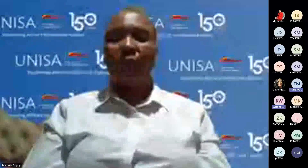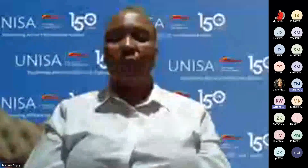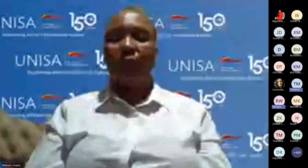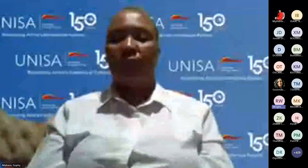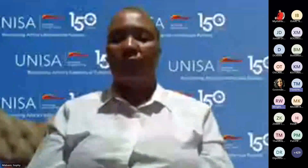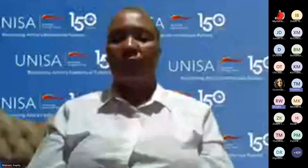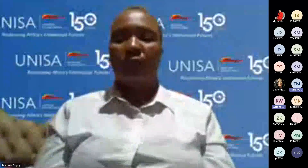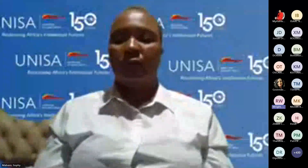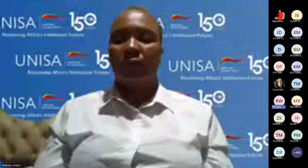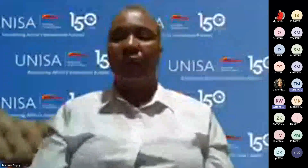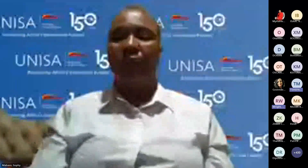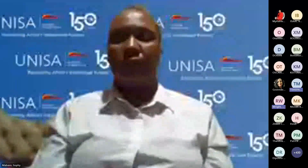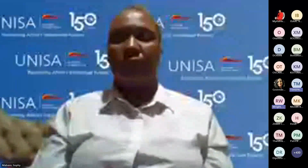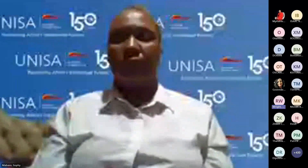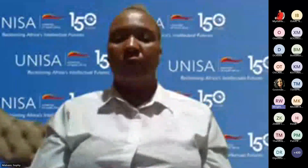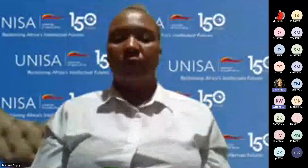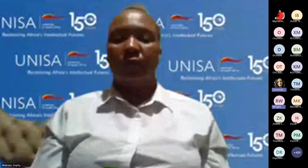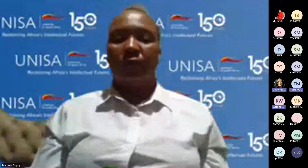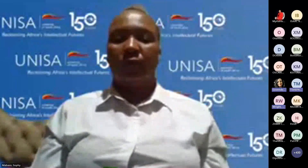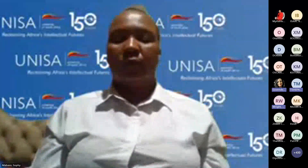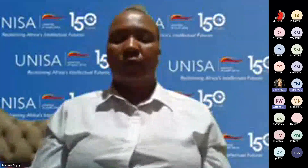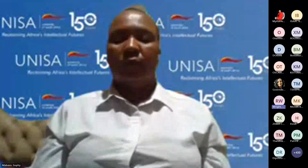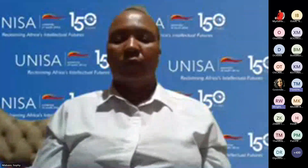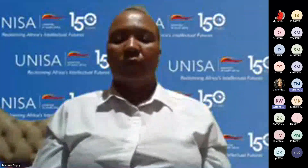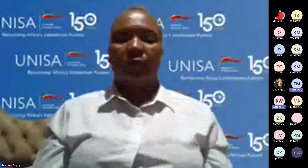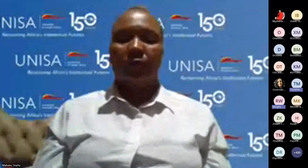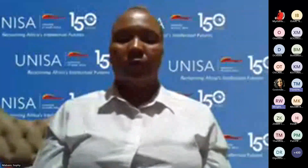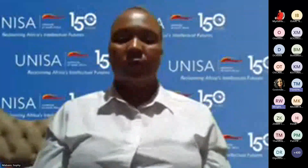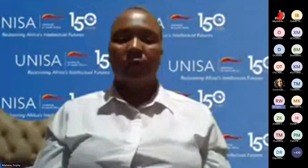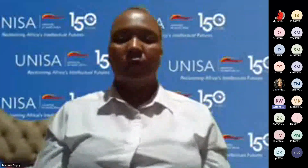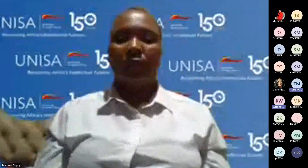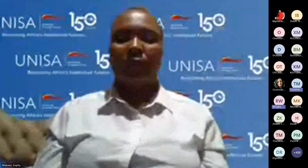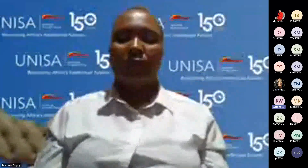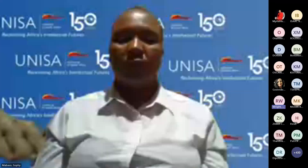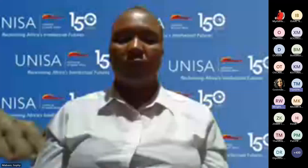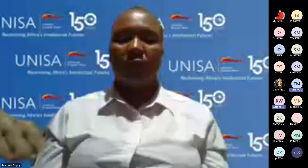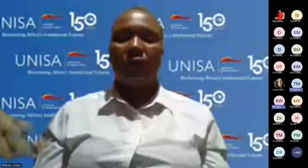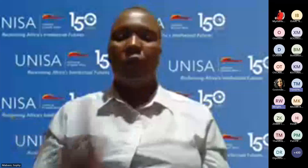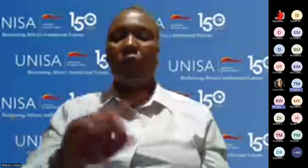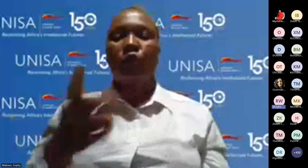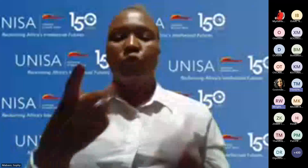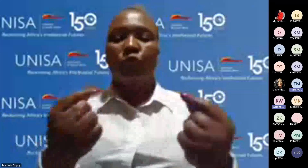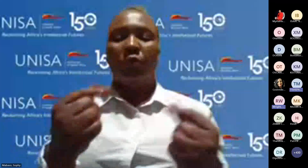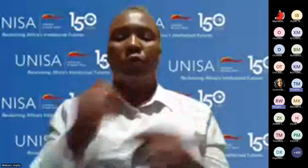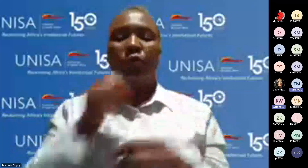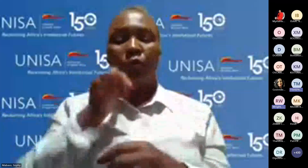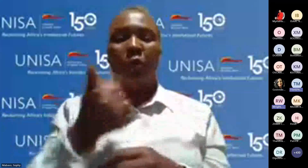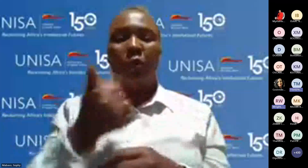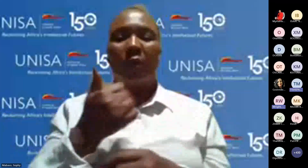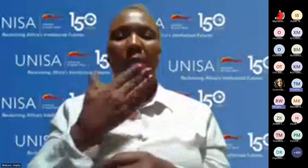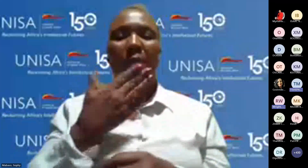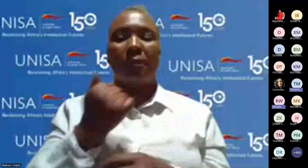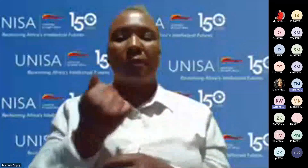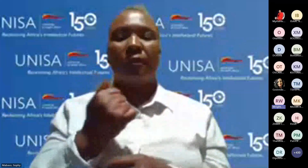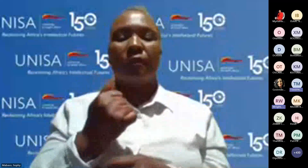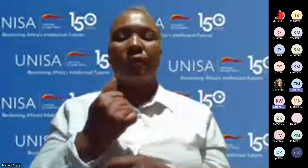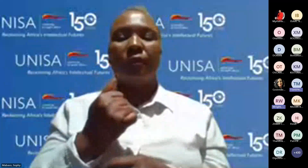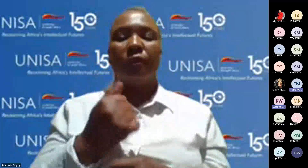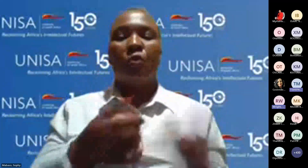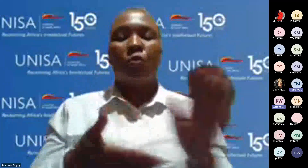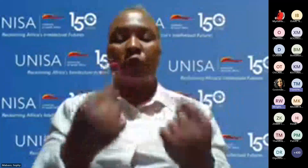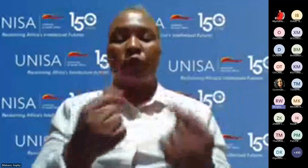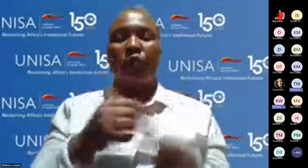Yeah, Doctor, I can't answer that. So yes. What I would suggest is if you're going to be doing it tomorrow already, please go and do the mock exams on the